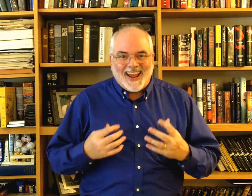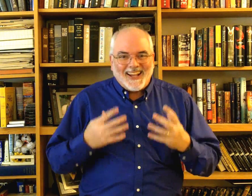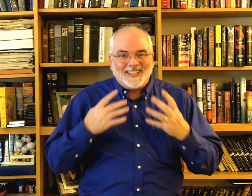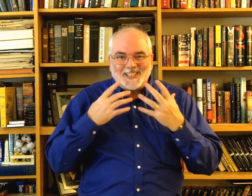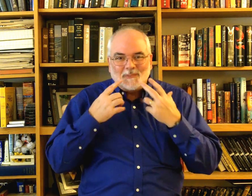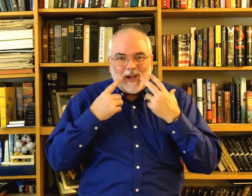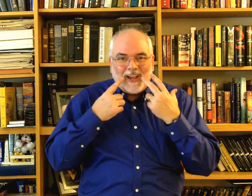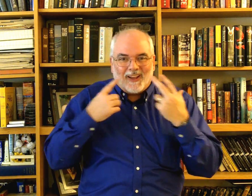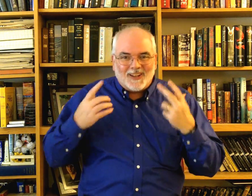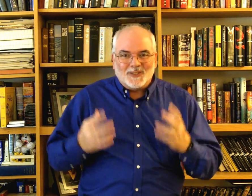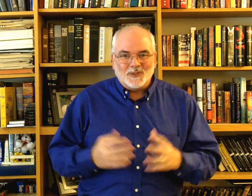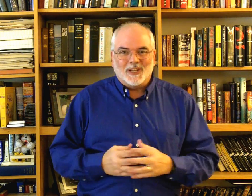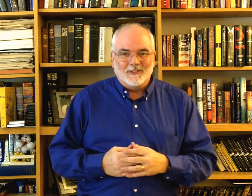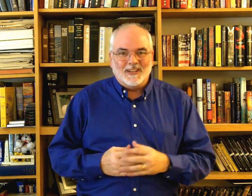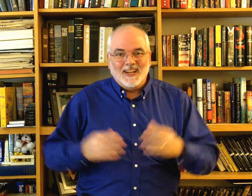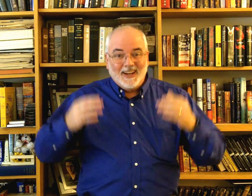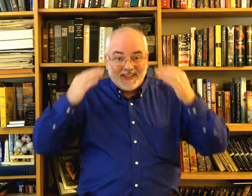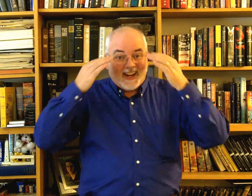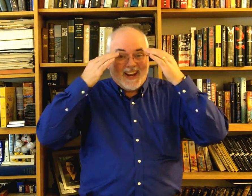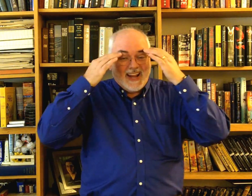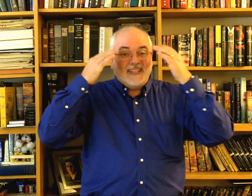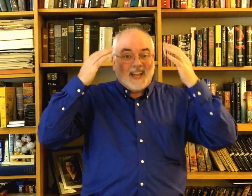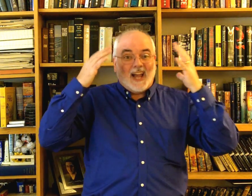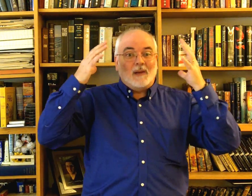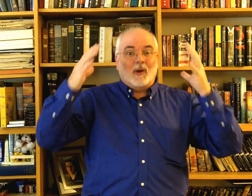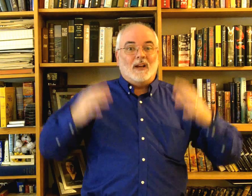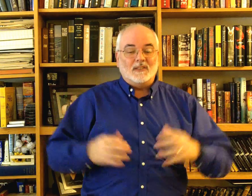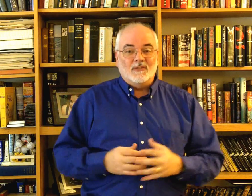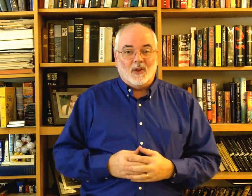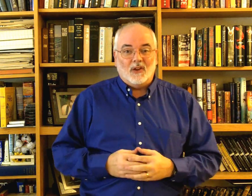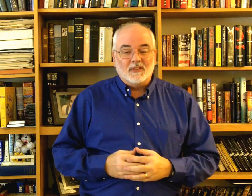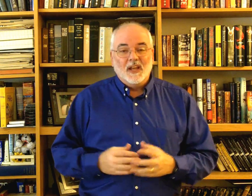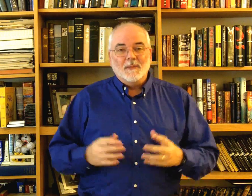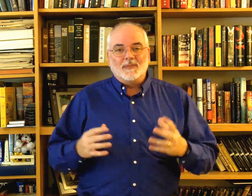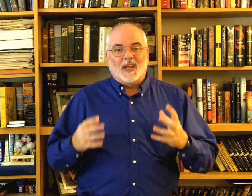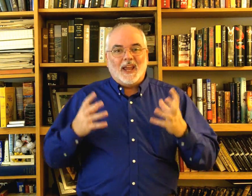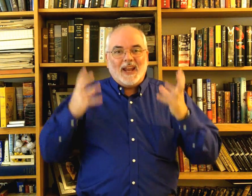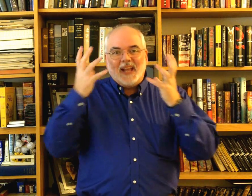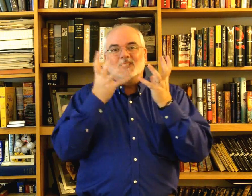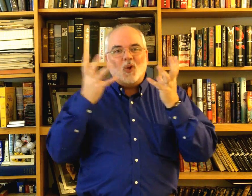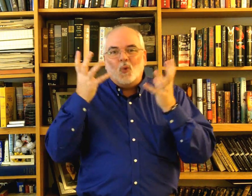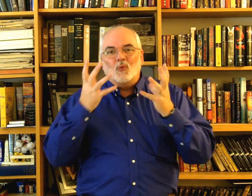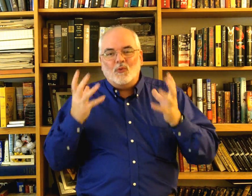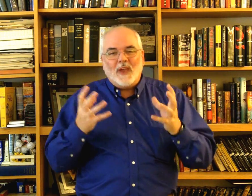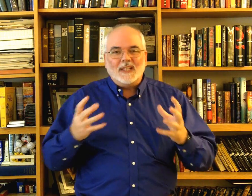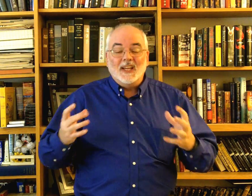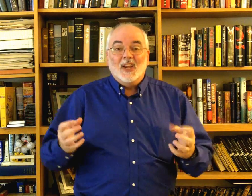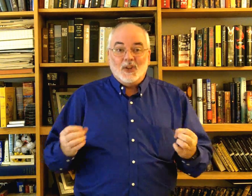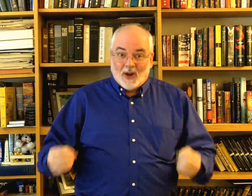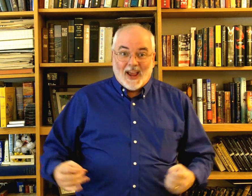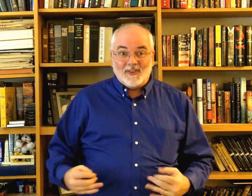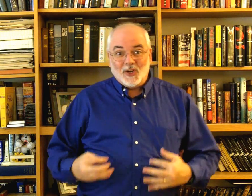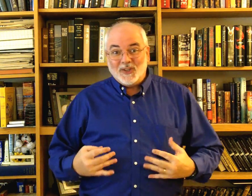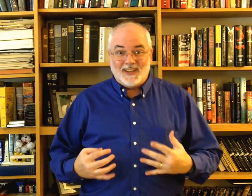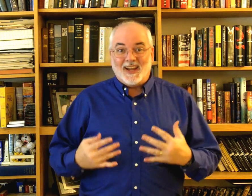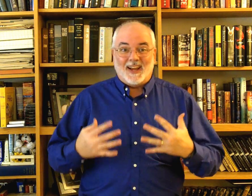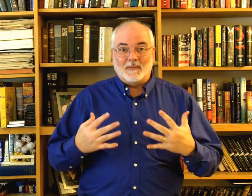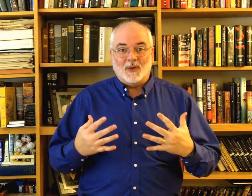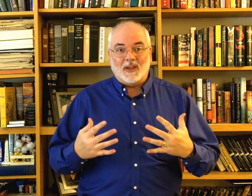has a smile associated with it. Delight has the eyebrows involved. Delight has the whole face. You're having a good time, okay?